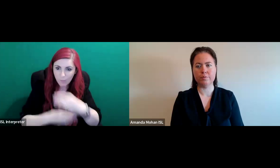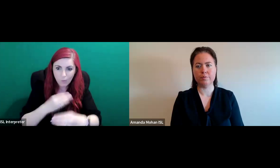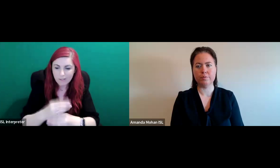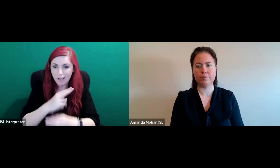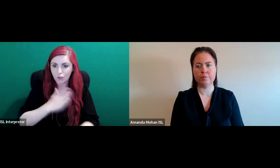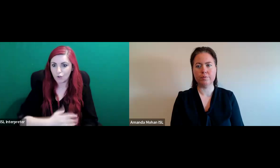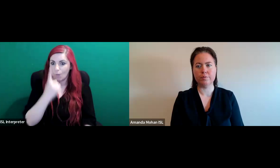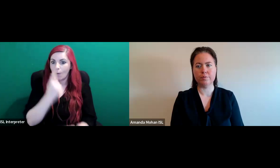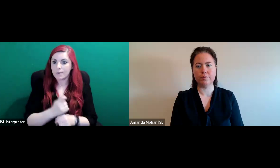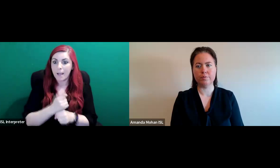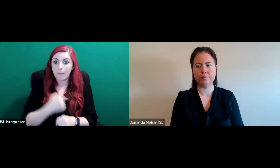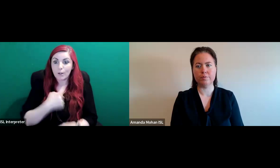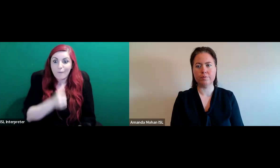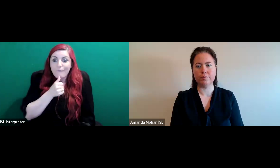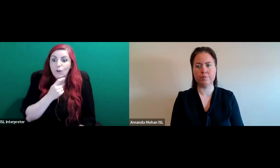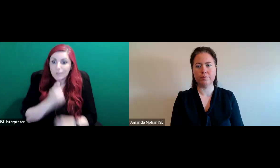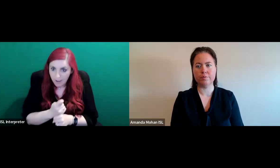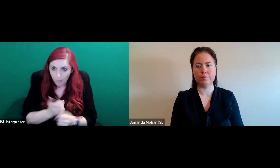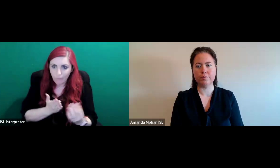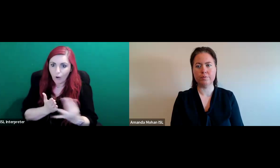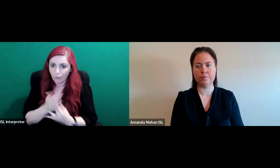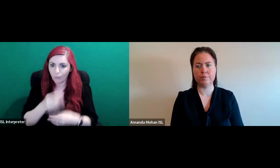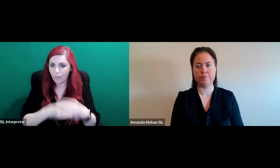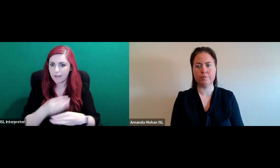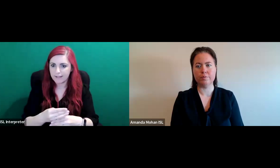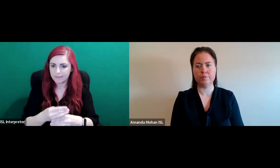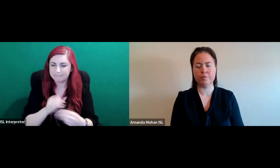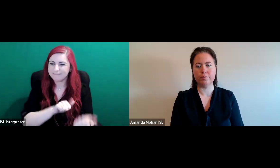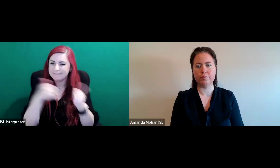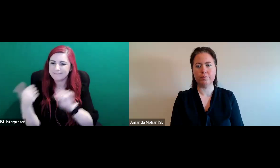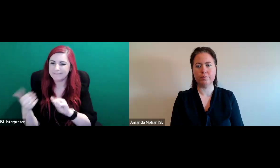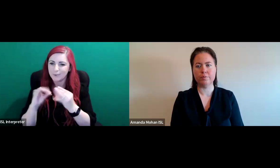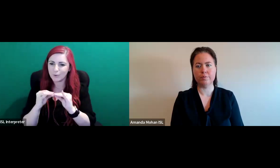in the first round of that process now when it comes to Ireland.